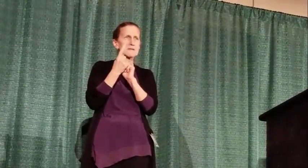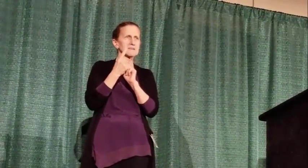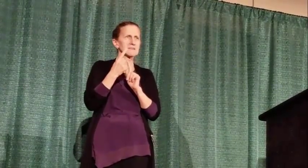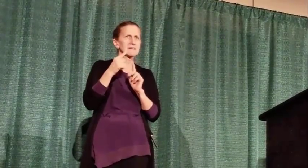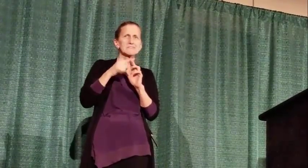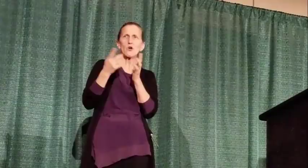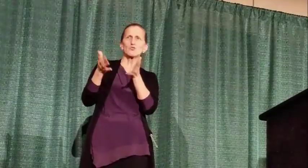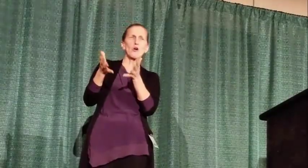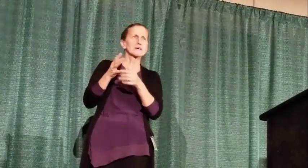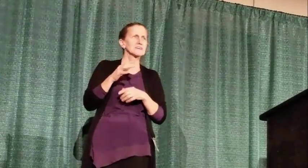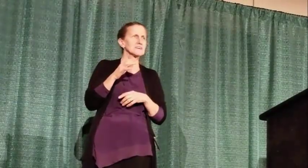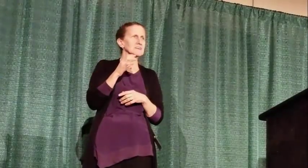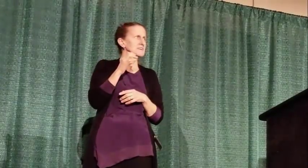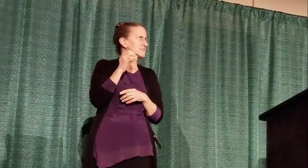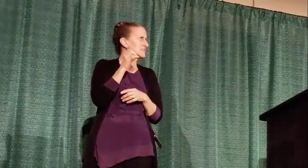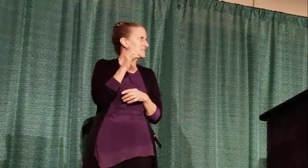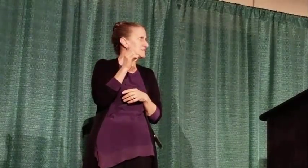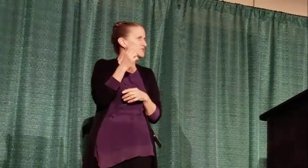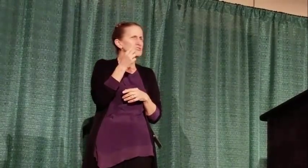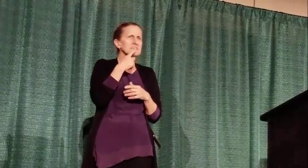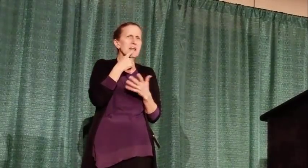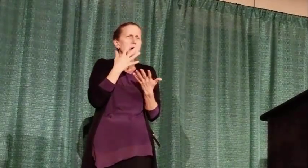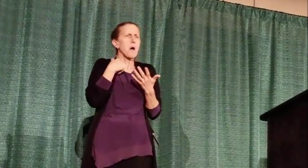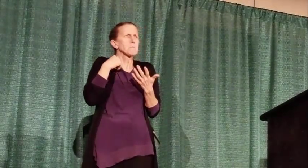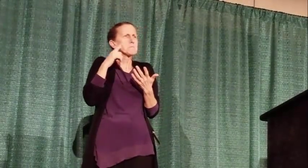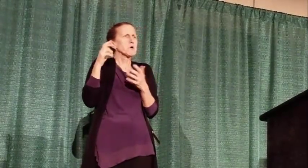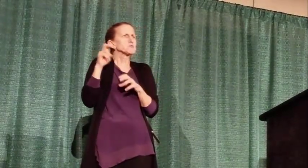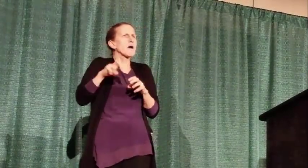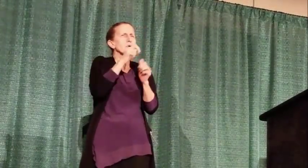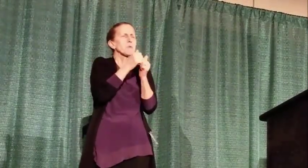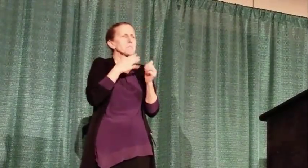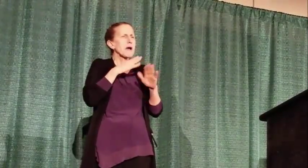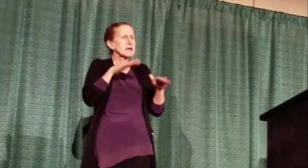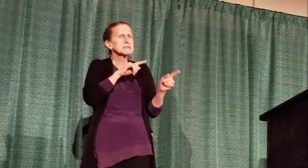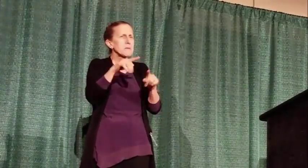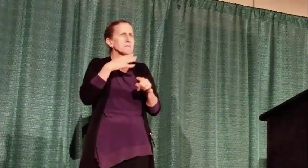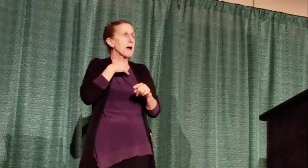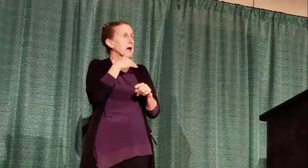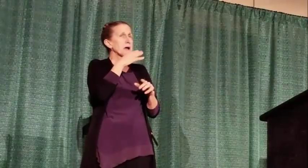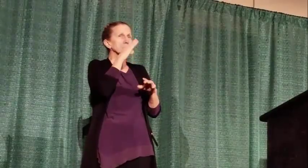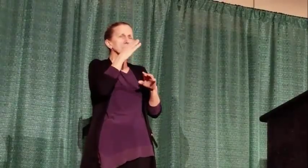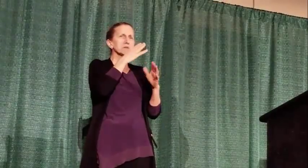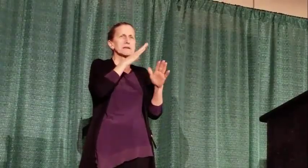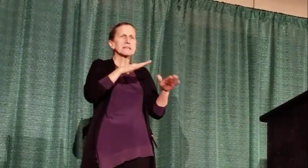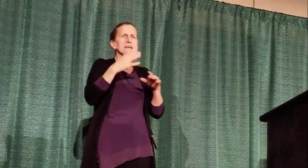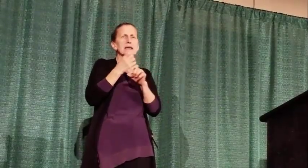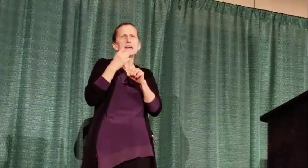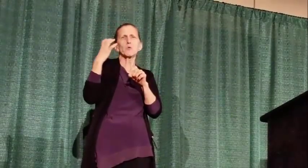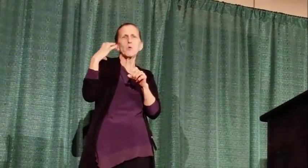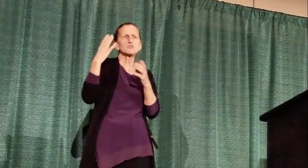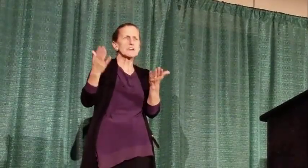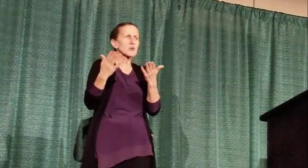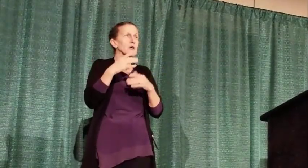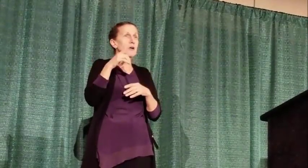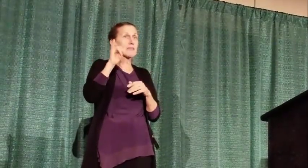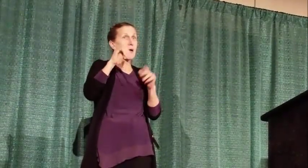started talking to her. And she said, "Oh, we're just here, you know, traveling because my kids are getting coached here in Detroit by the skating here." And this person in the supermarket invited